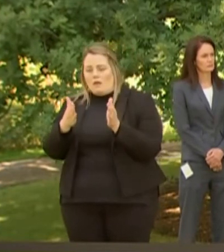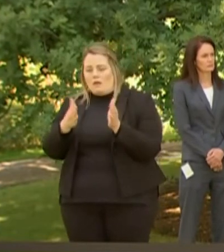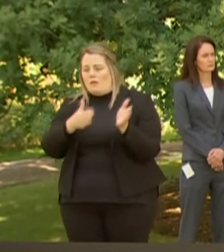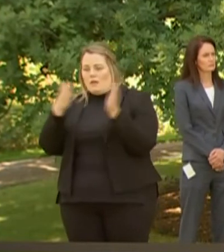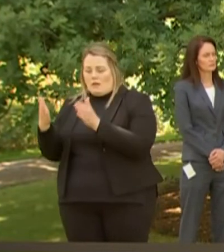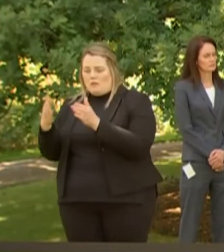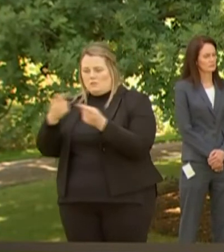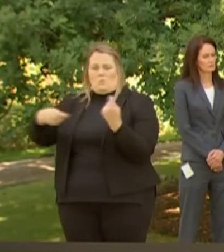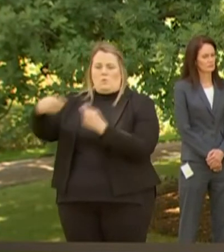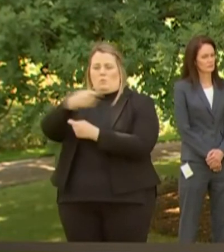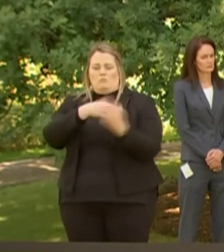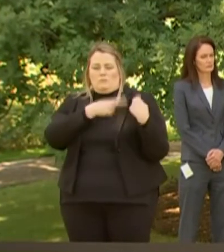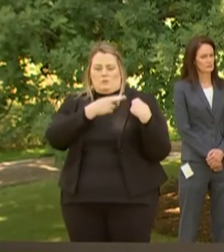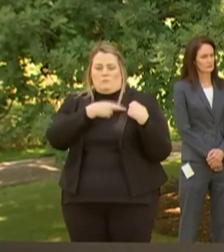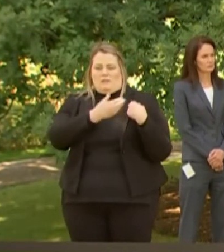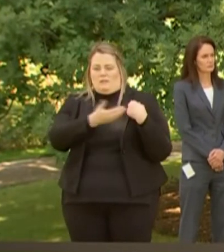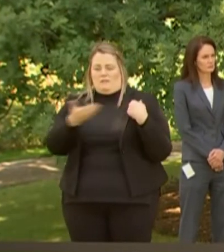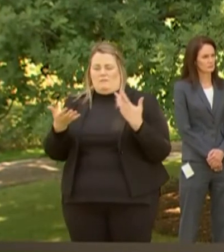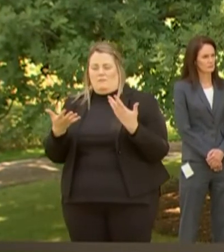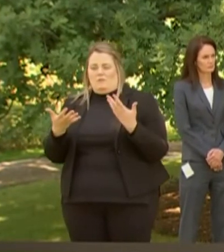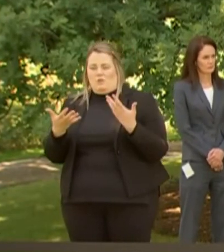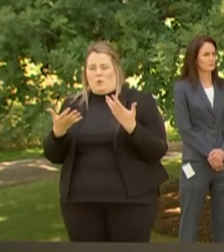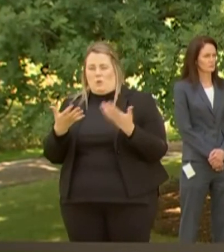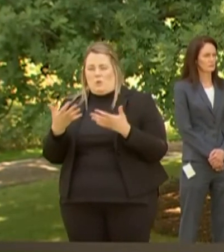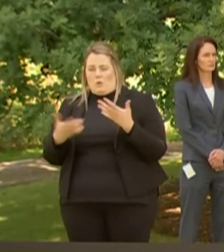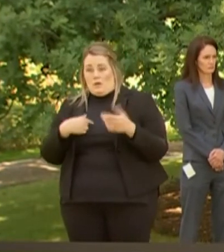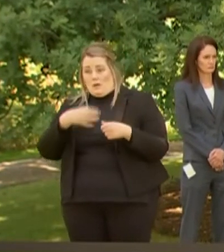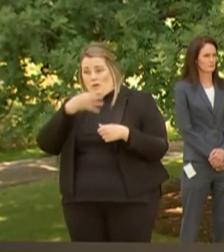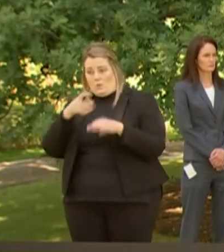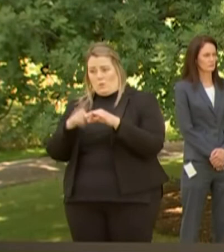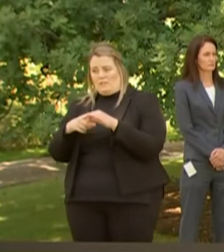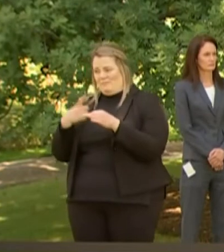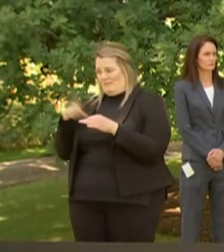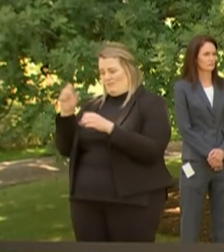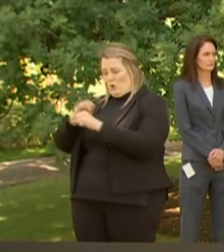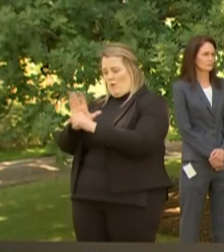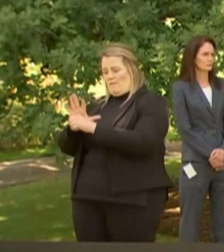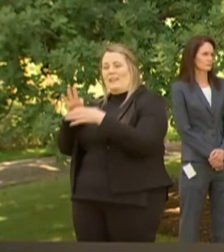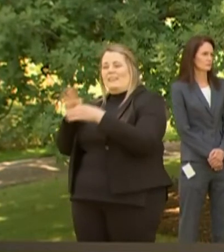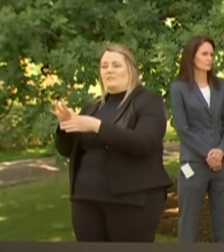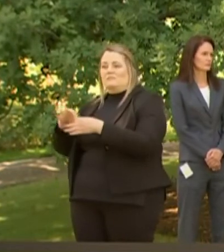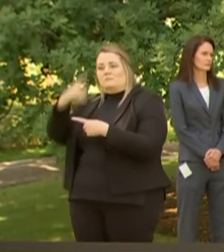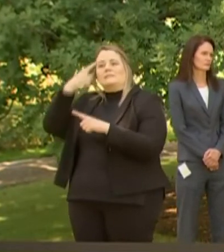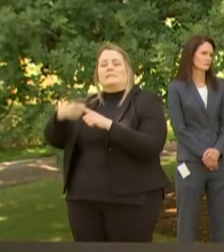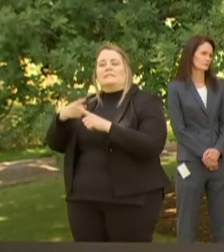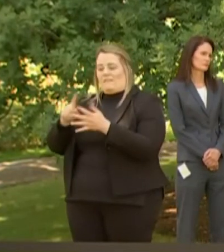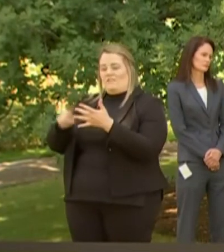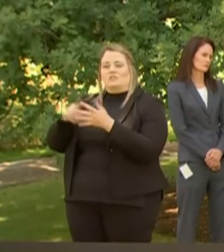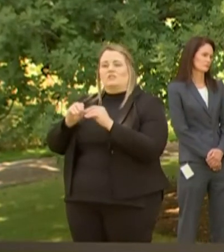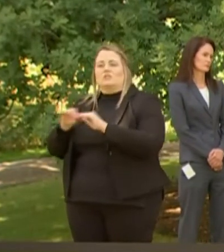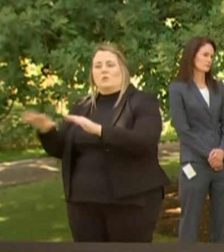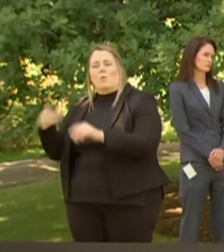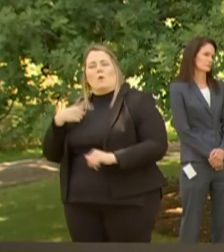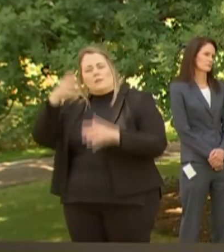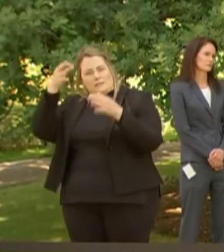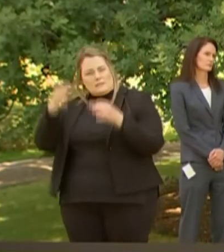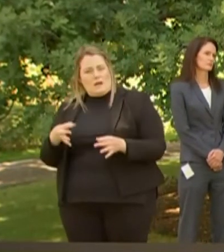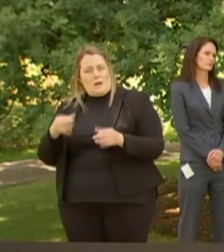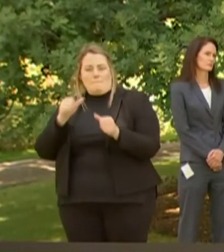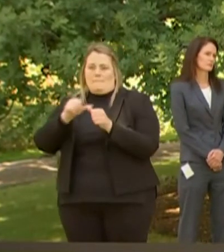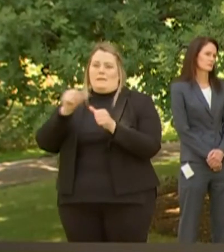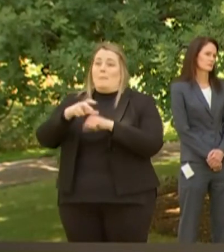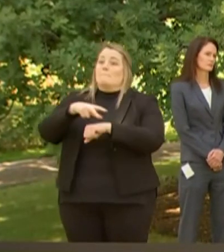I guess it is an infection control issue. Why have you deemed that it's more appropriate for the